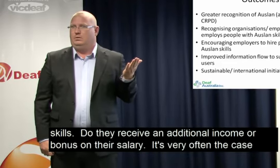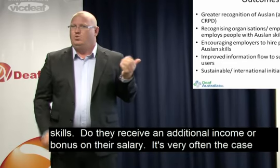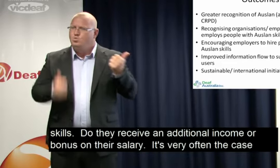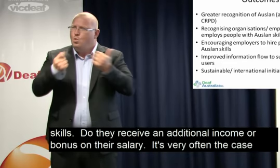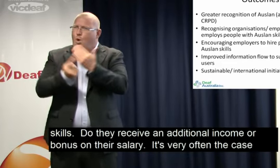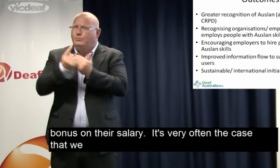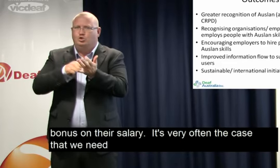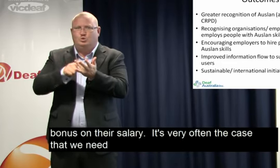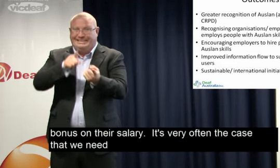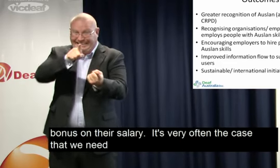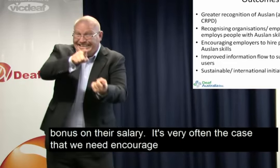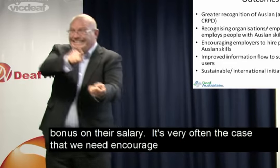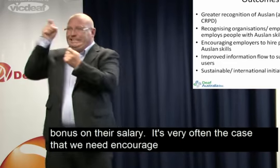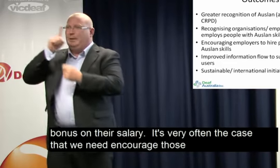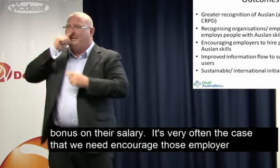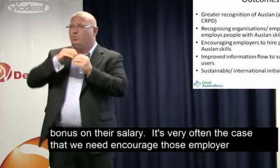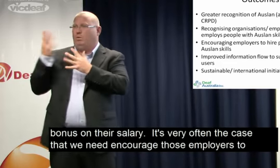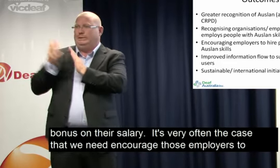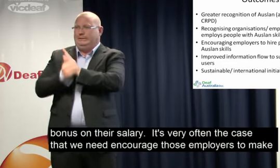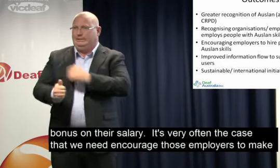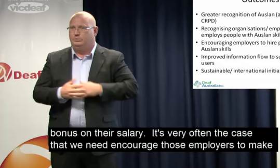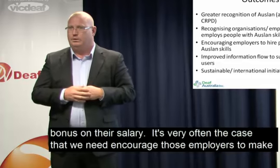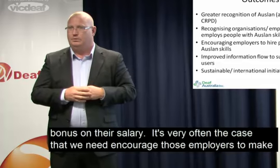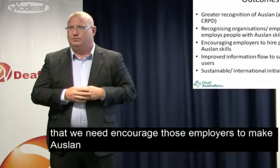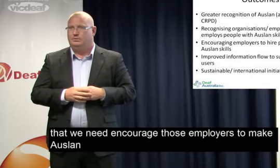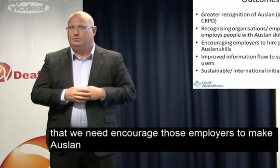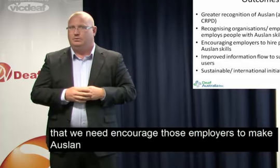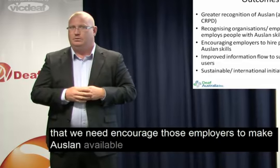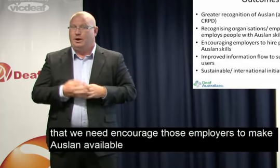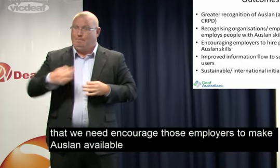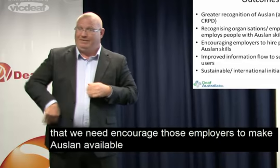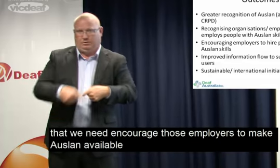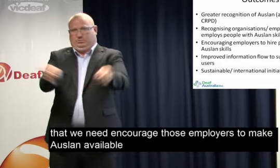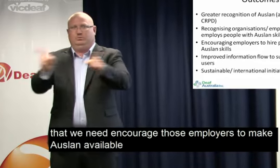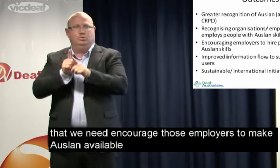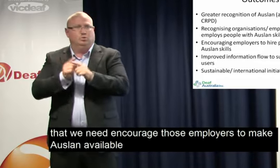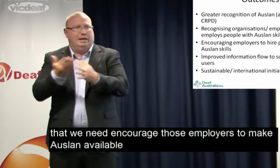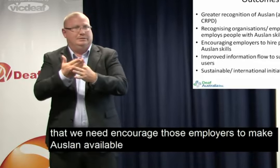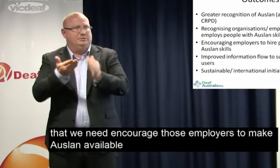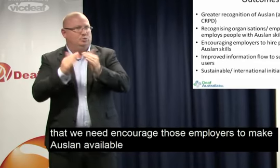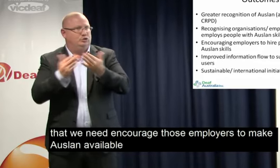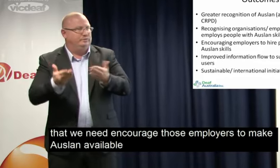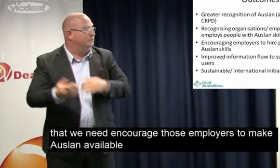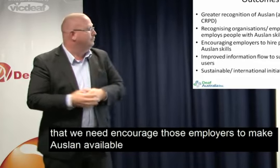Auslan a valuable tool and see that it's recognised so they can recruit people with Auslan skills through and recognise that